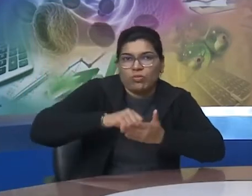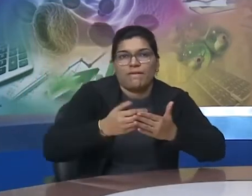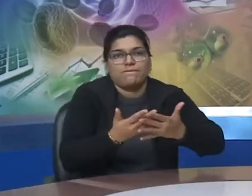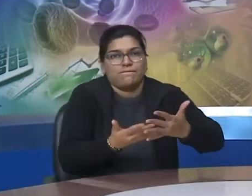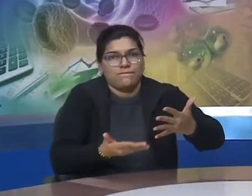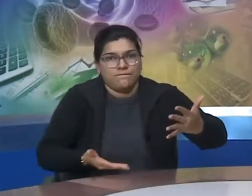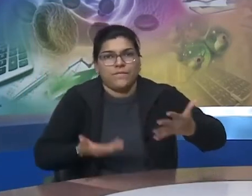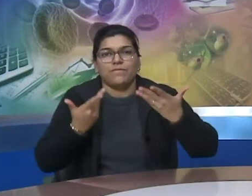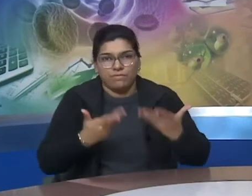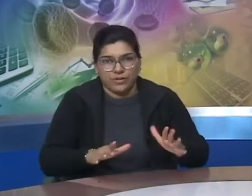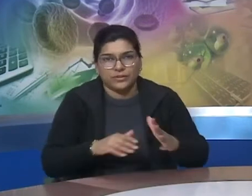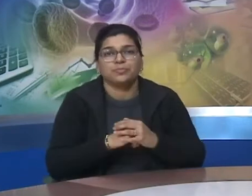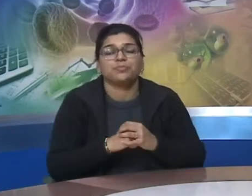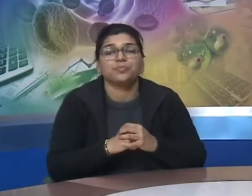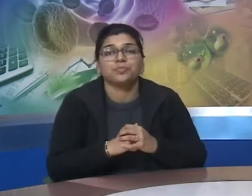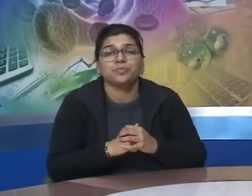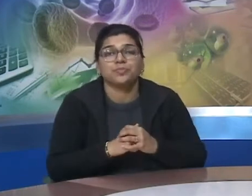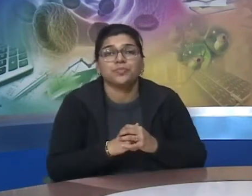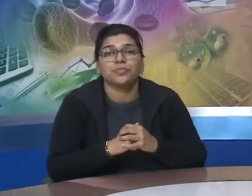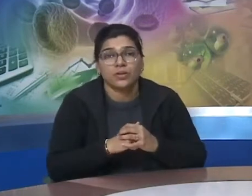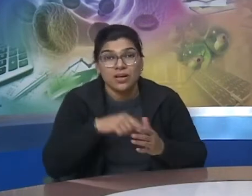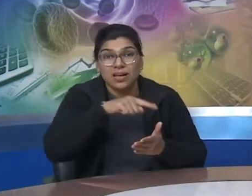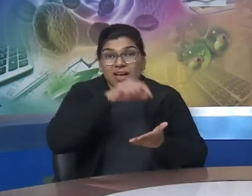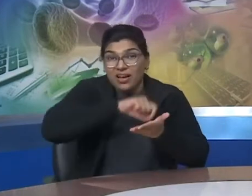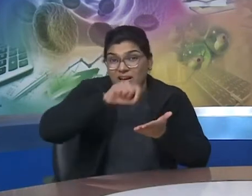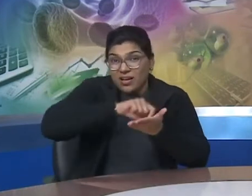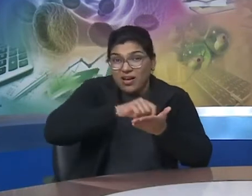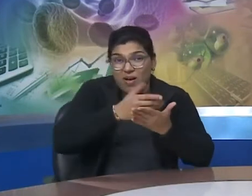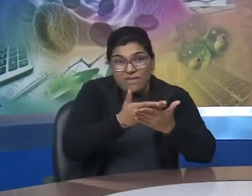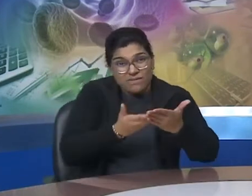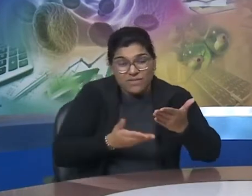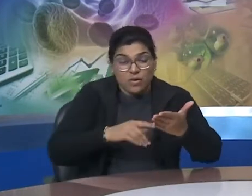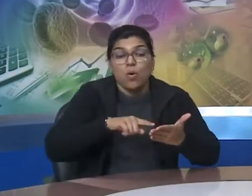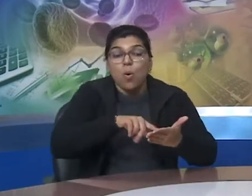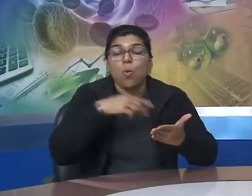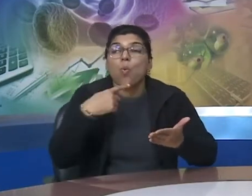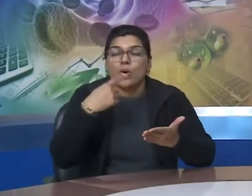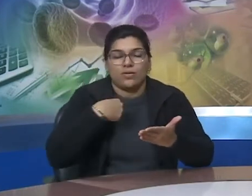My master wrote the chairman's dictation,